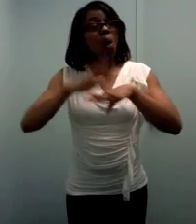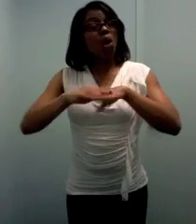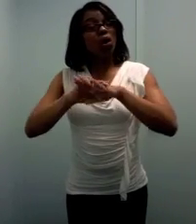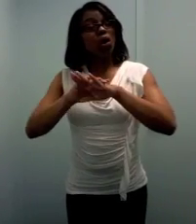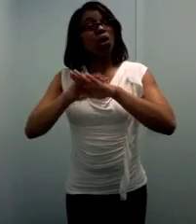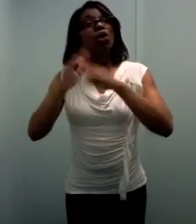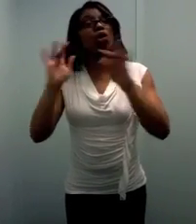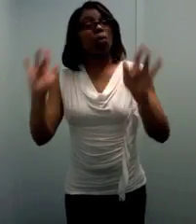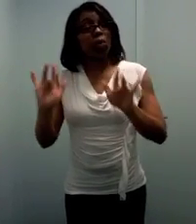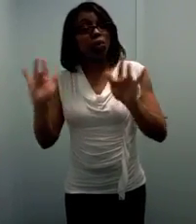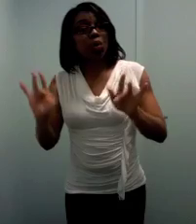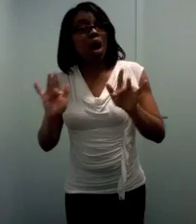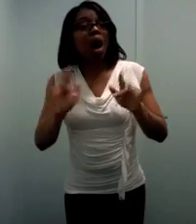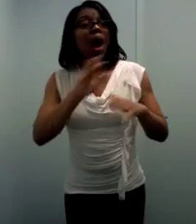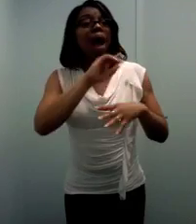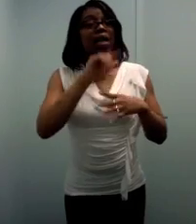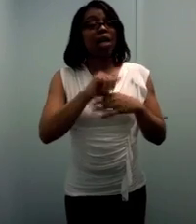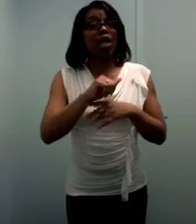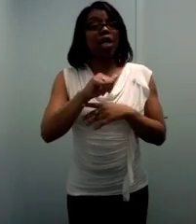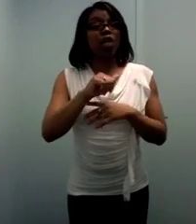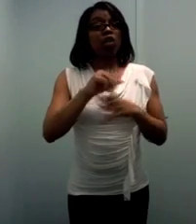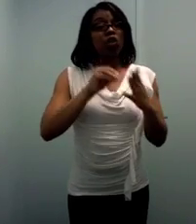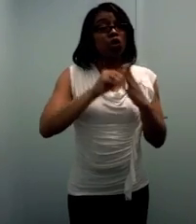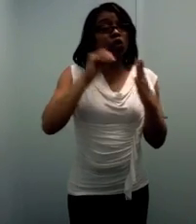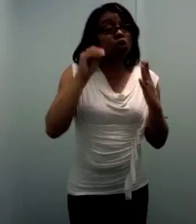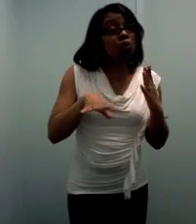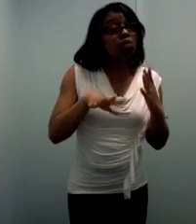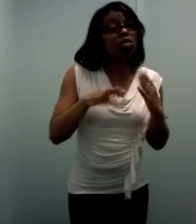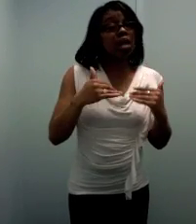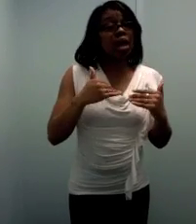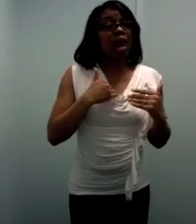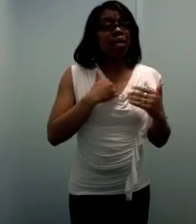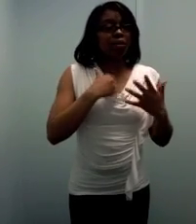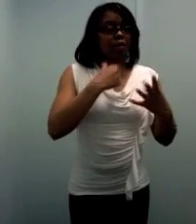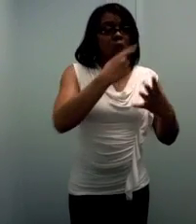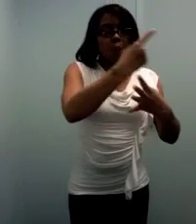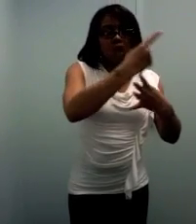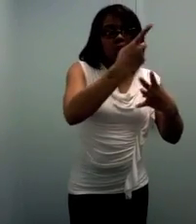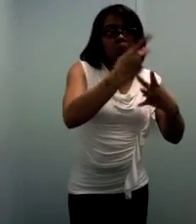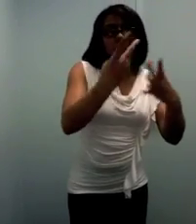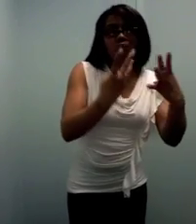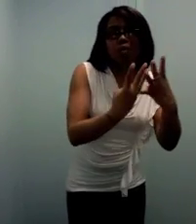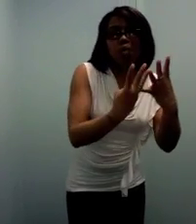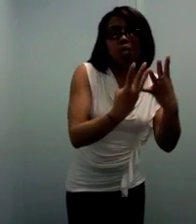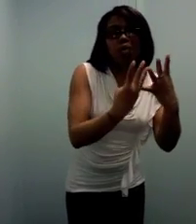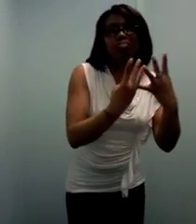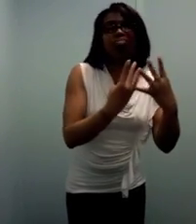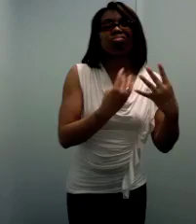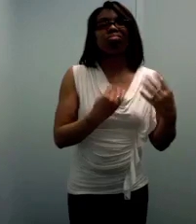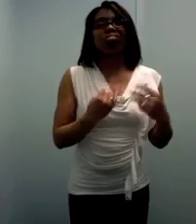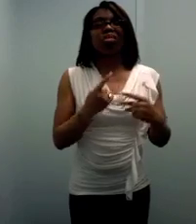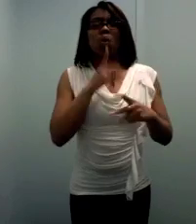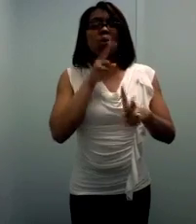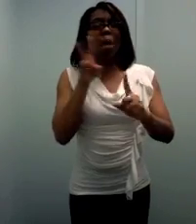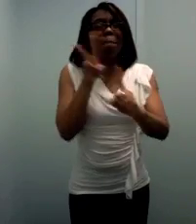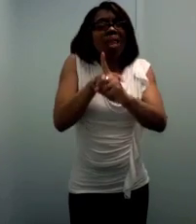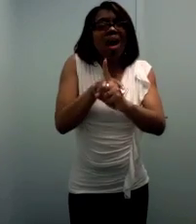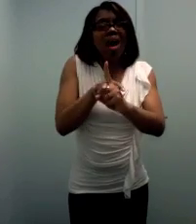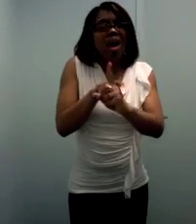spend much more effort on learning how to do steps 1, 2, and 4, conceptualizing problems, applying them, getting the teacher to run them through